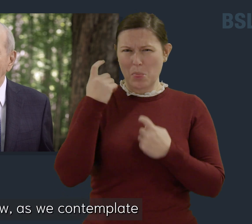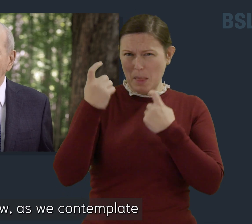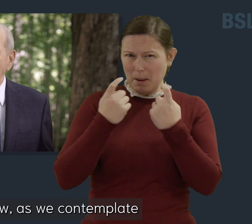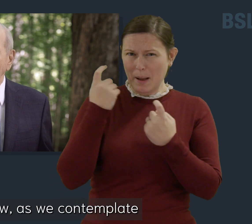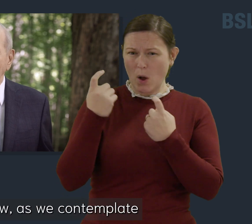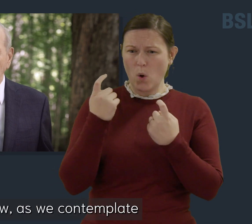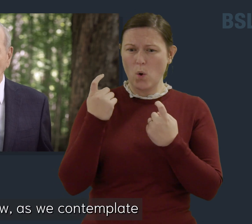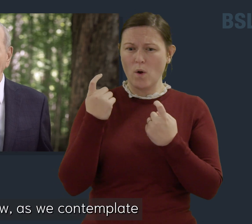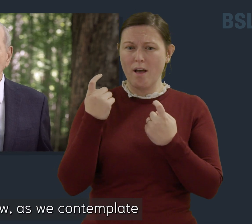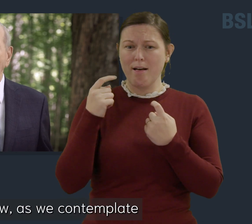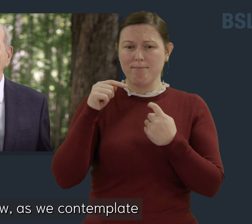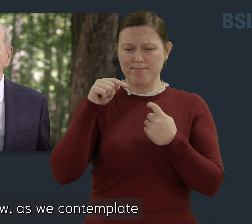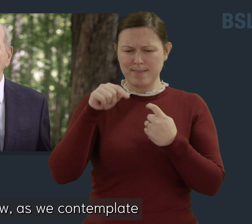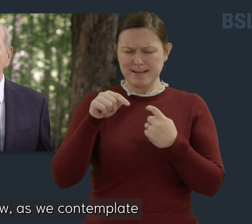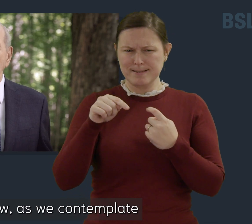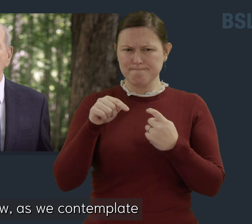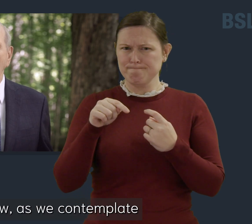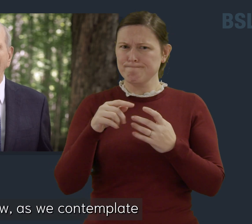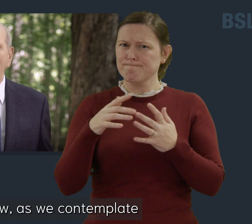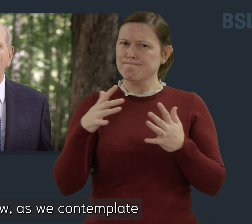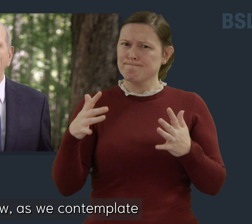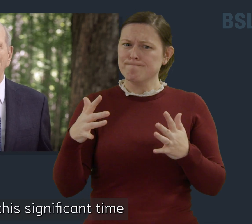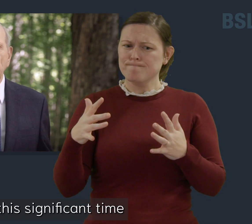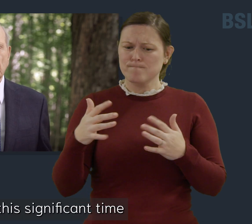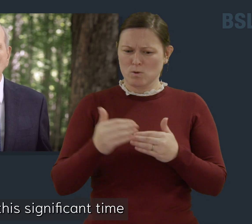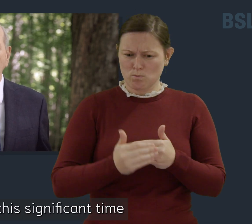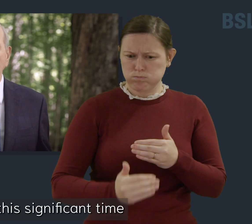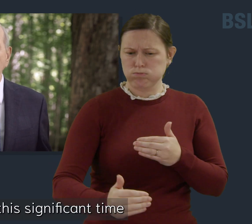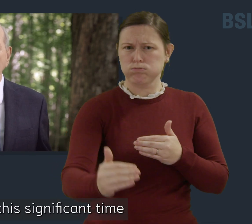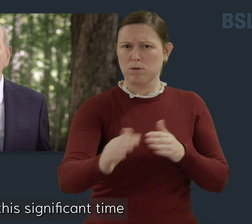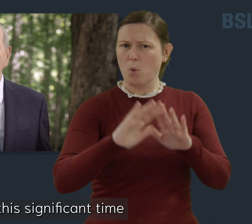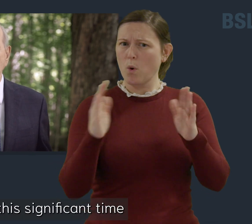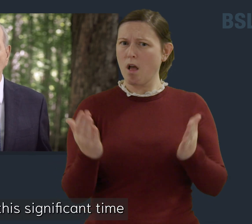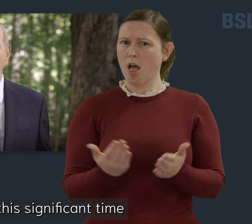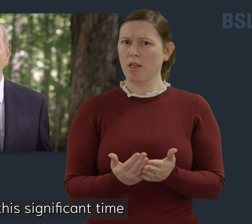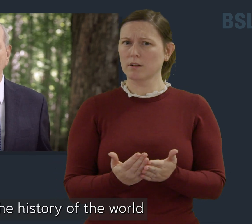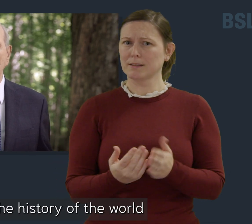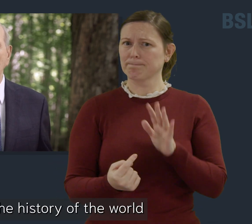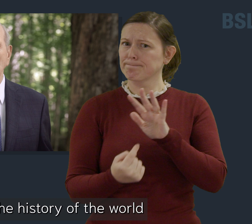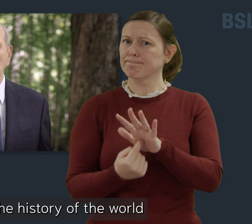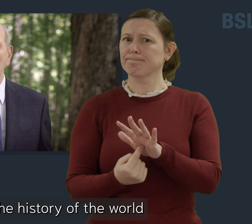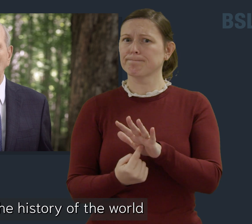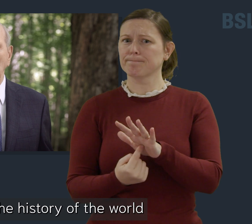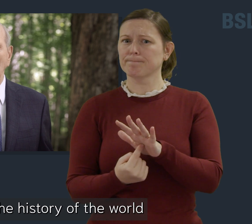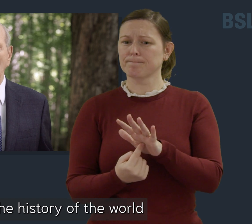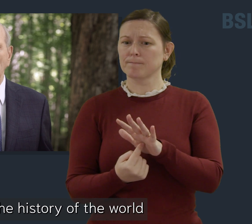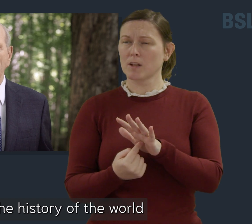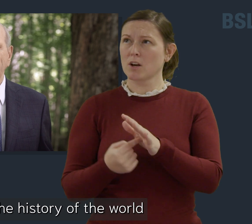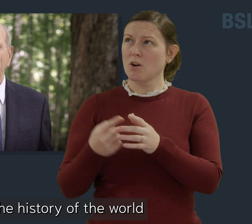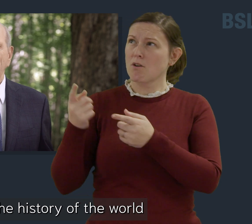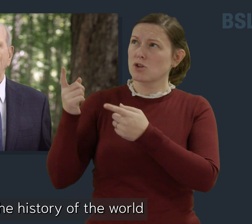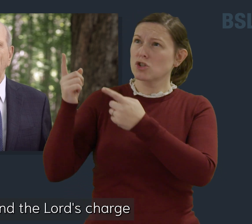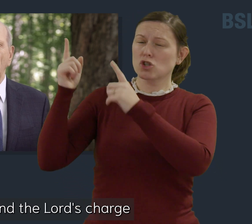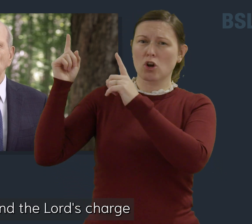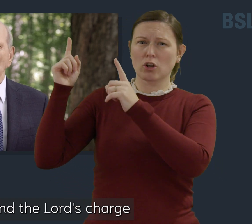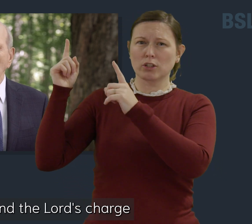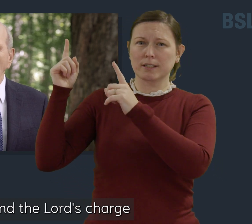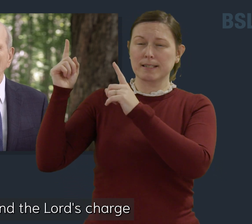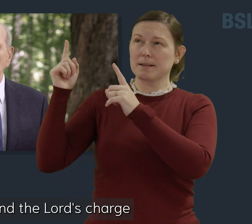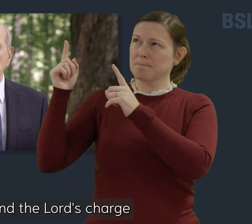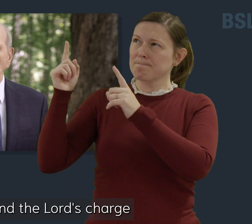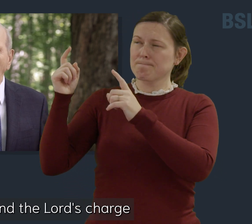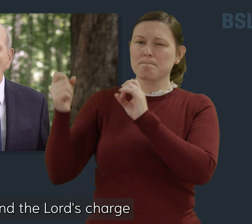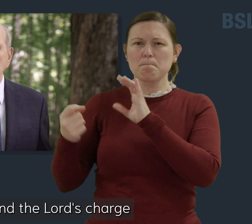Now, as we contemplate this significant time in the history of the world and